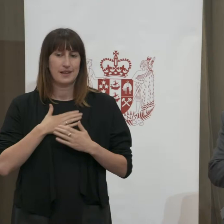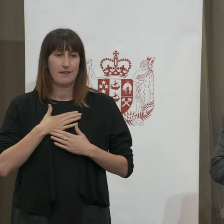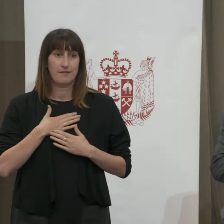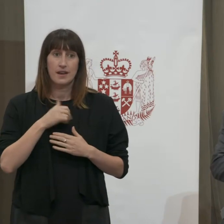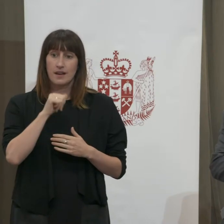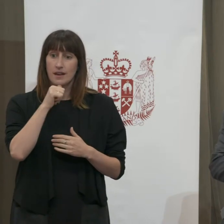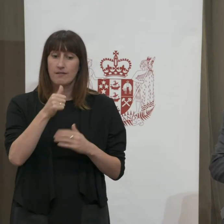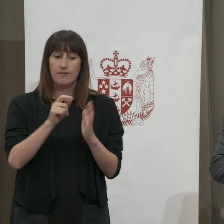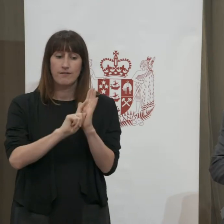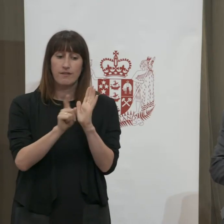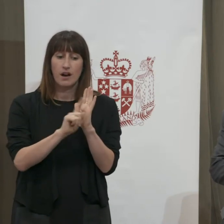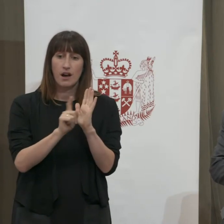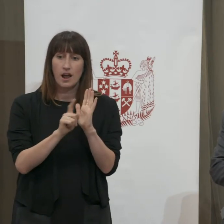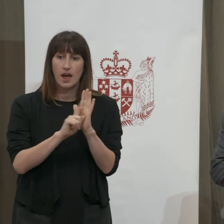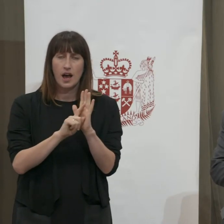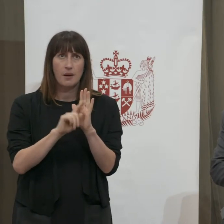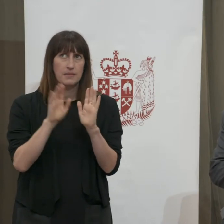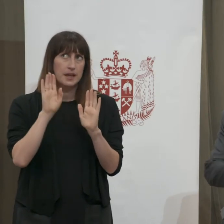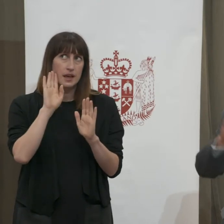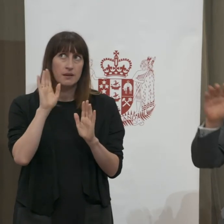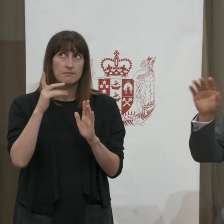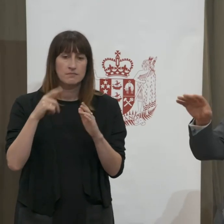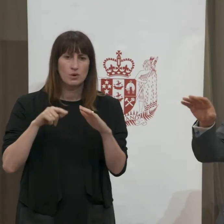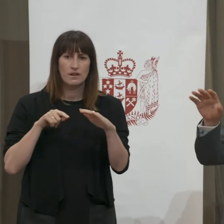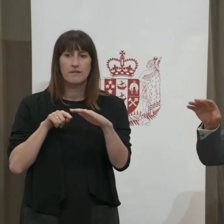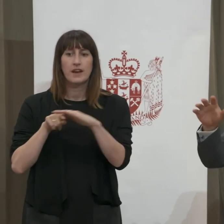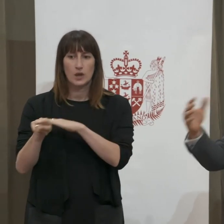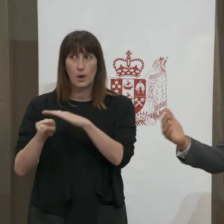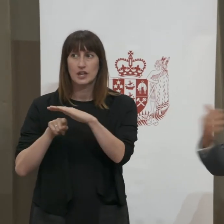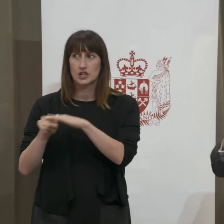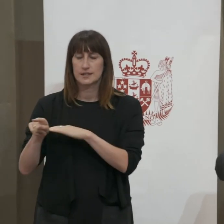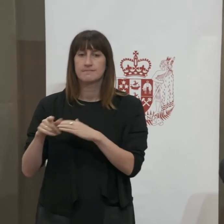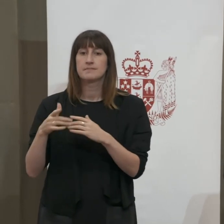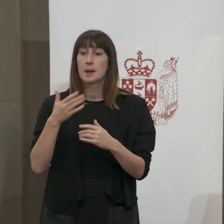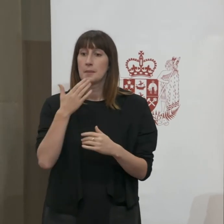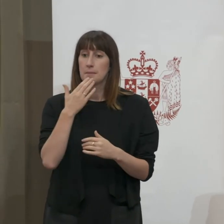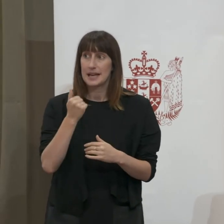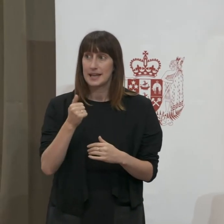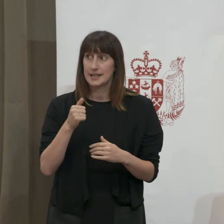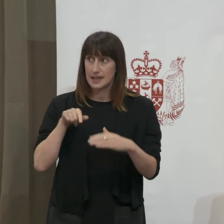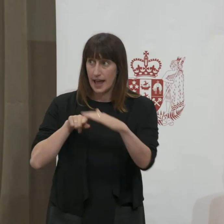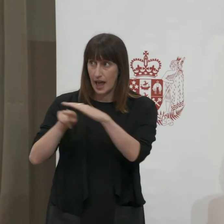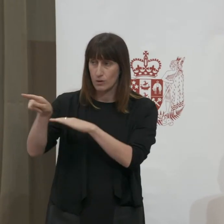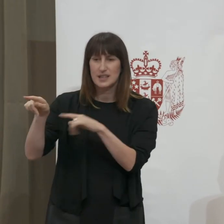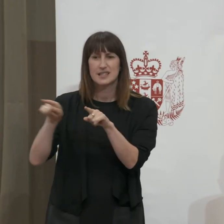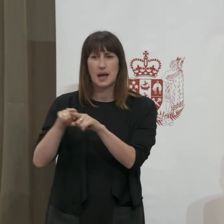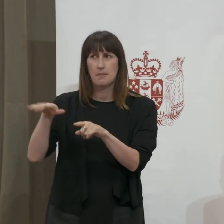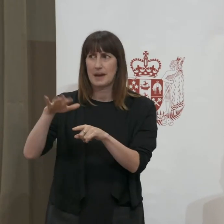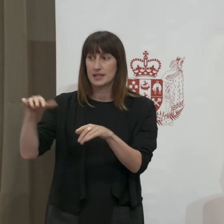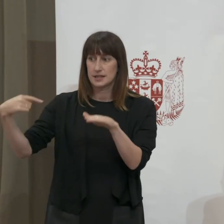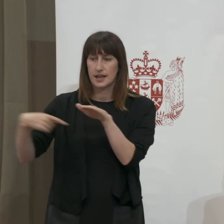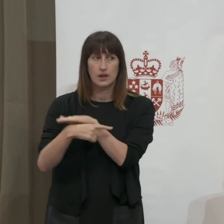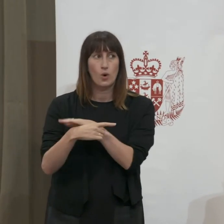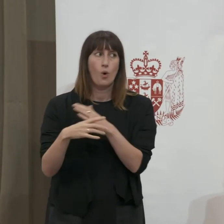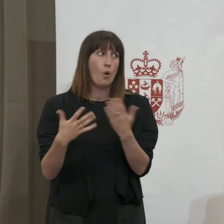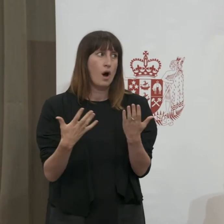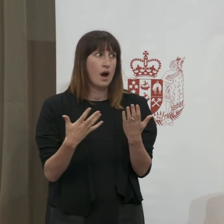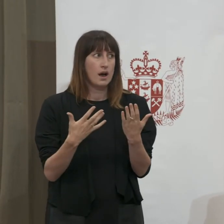alarms and evacuation message sound, then please evacuate via the same route that you entered into the building or via the nearest safety